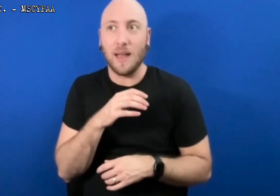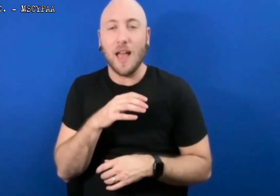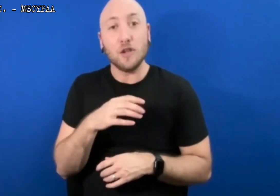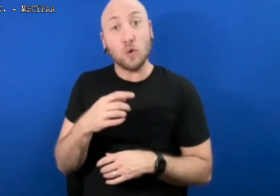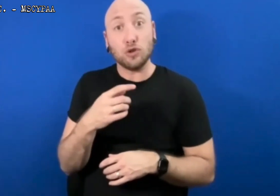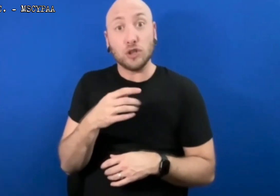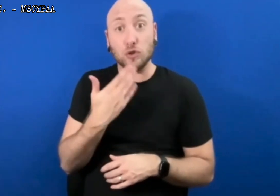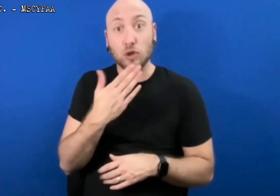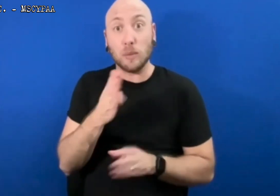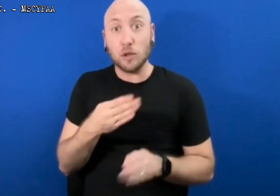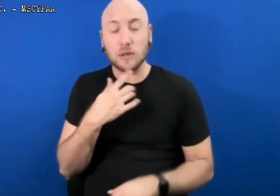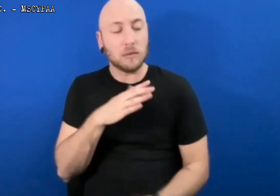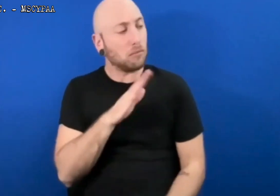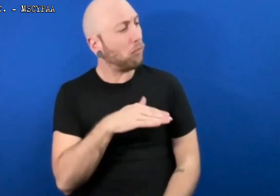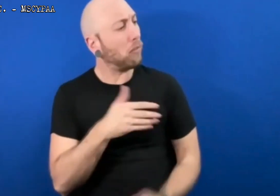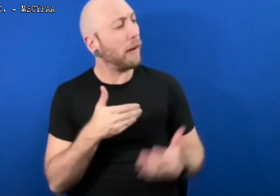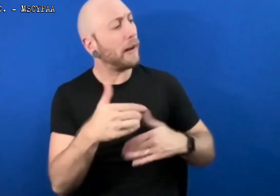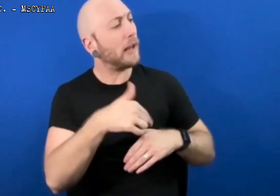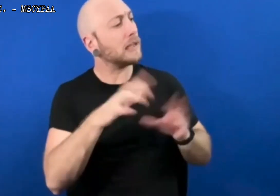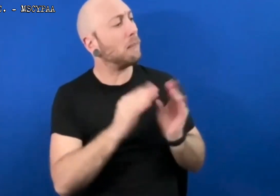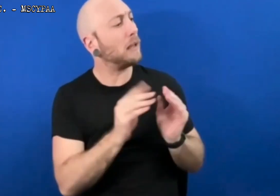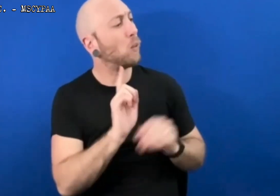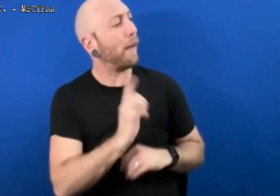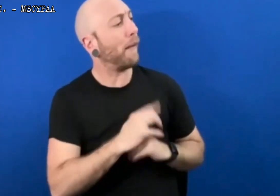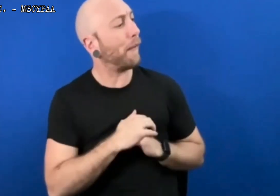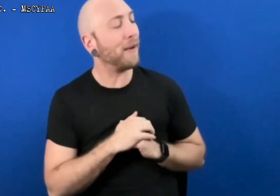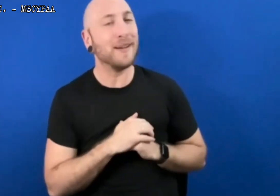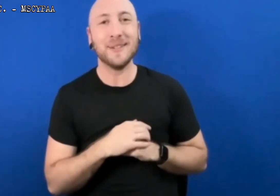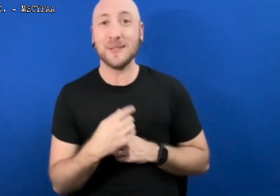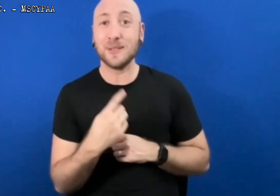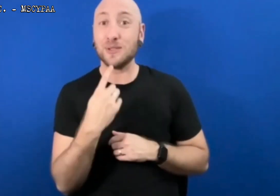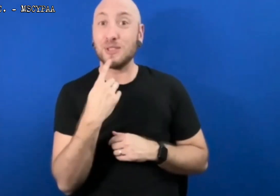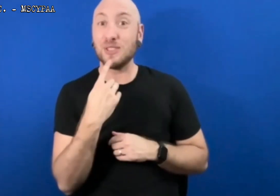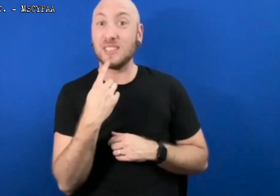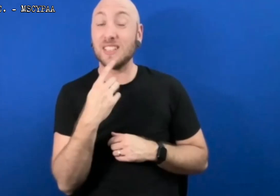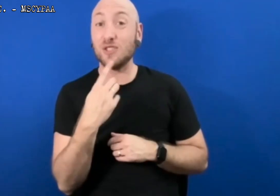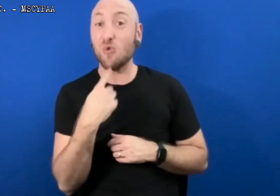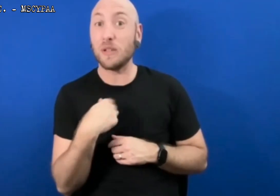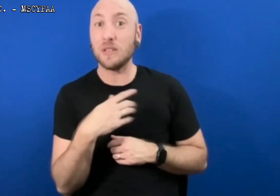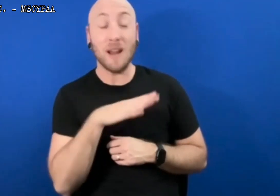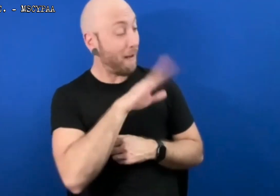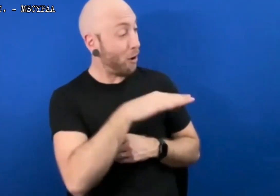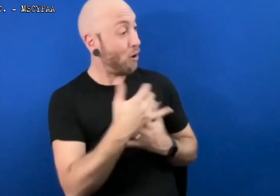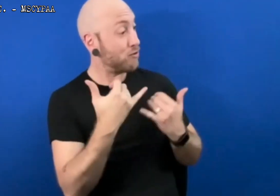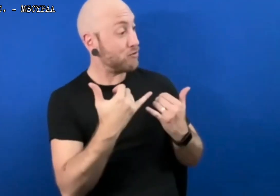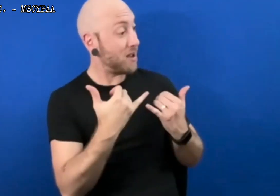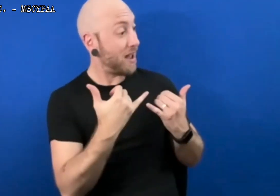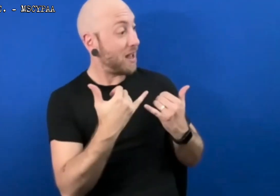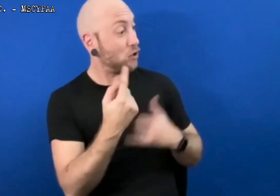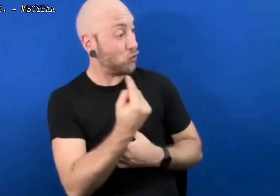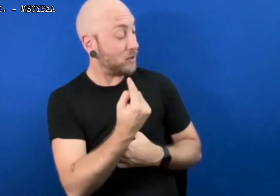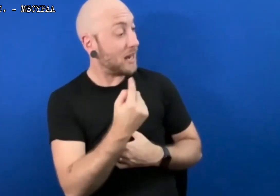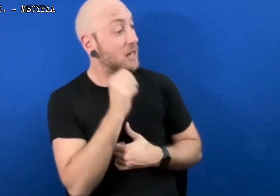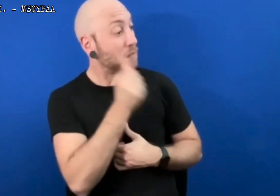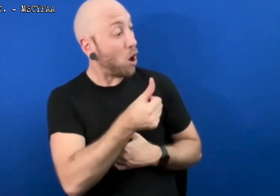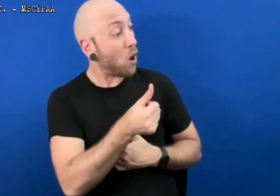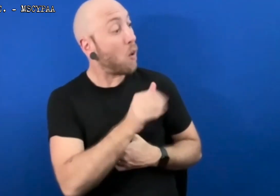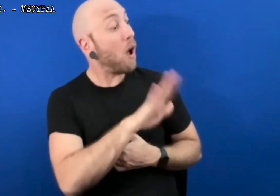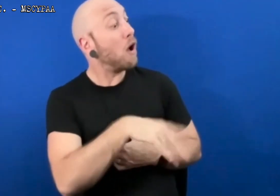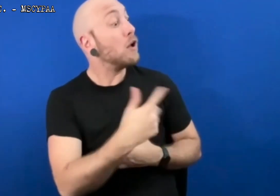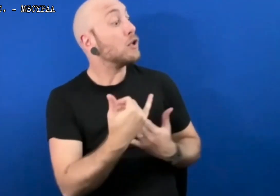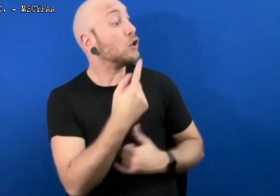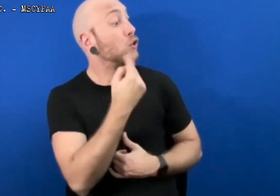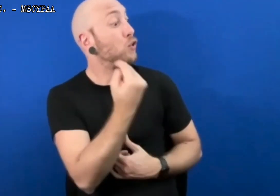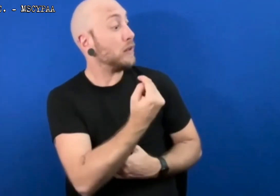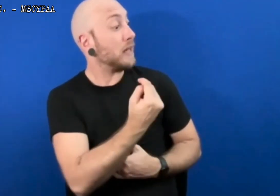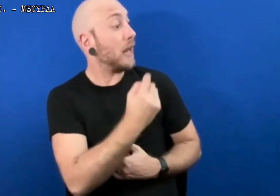meeting is going to be. And so she told me, she was like, oh, tonight's Tuesday, why don't you go to Mendon and Mendon on tomorrow night? She's like, I'll